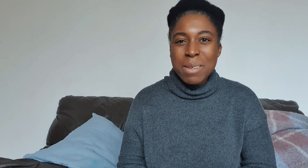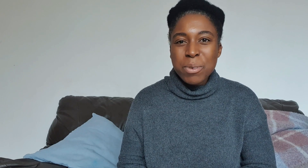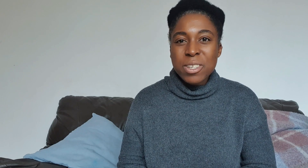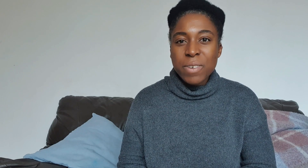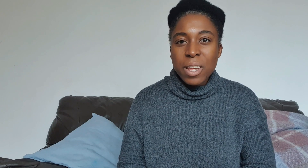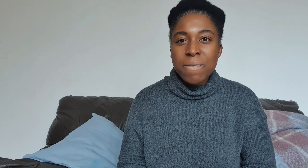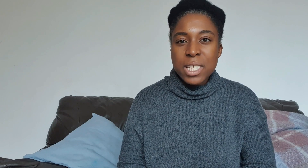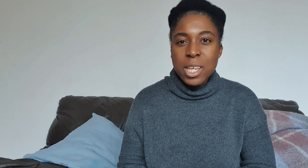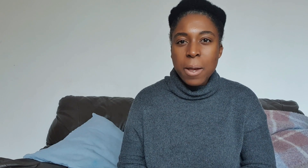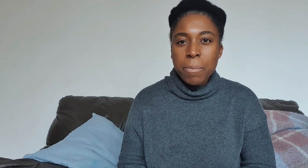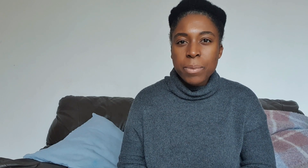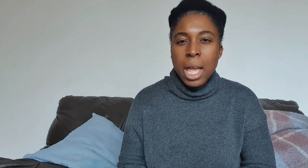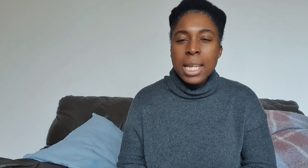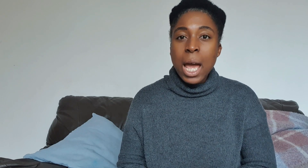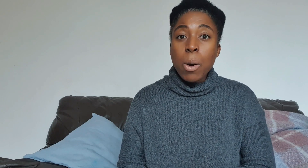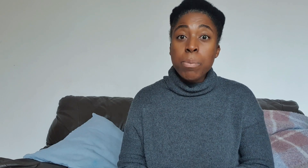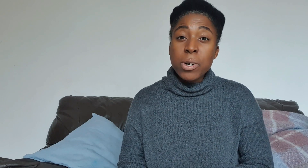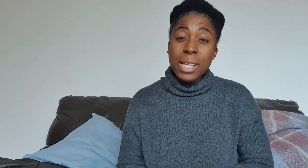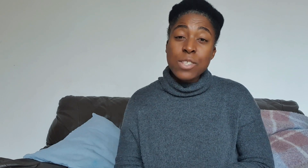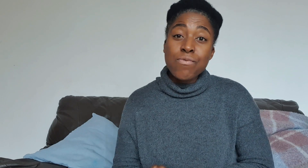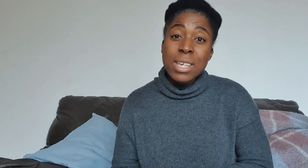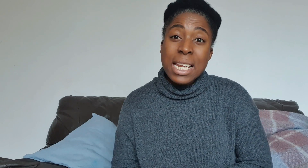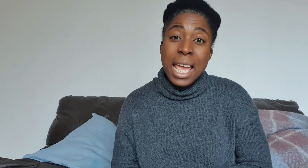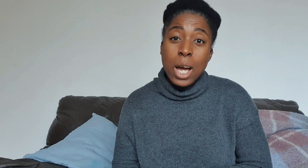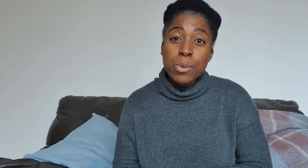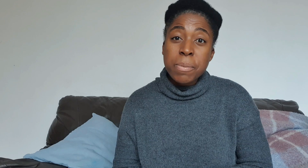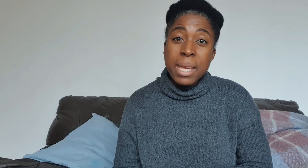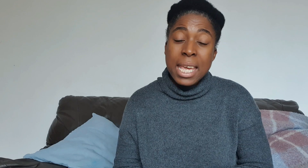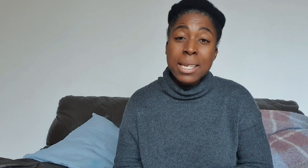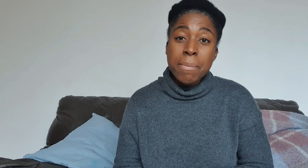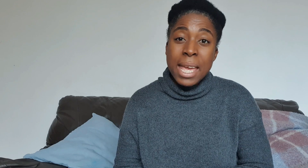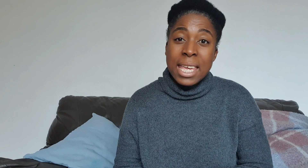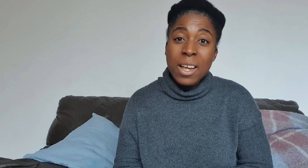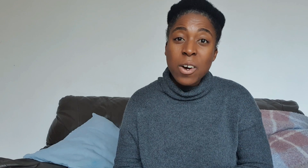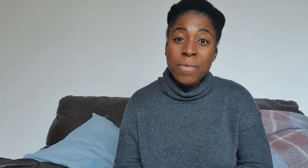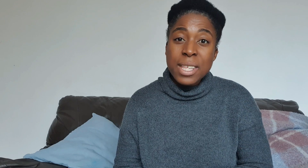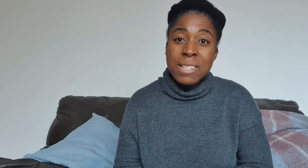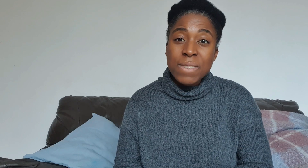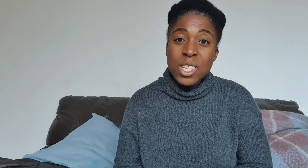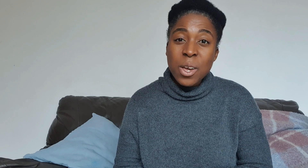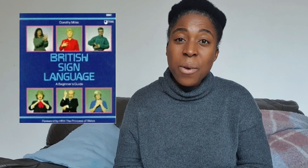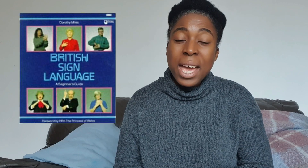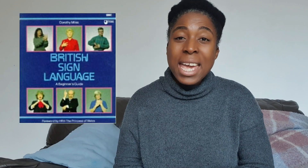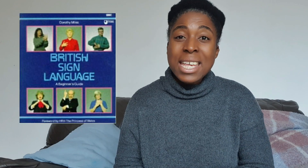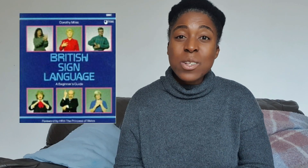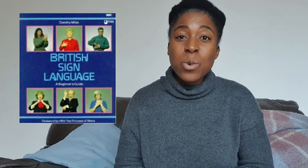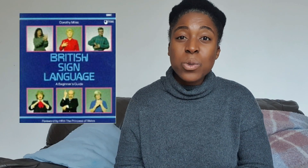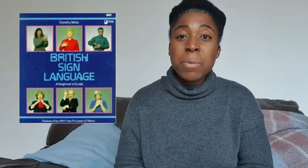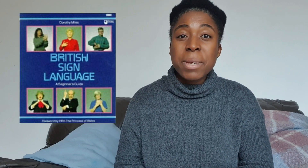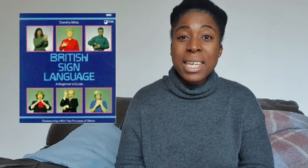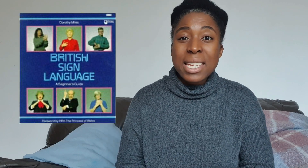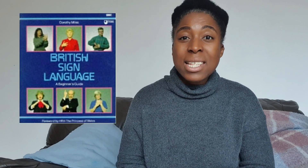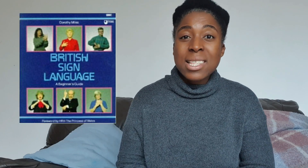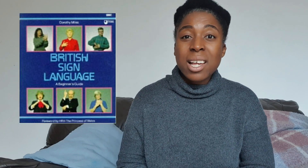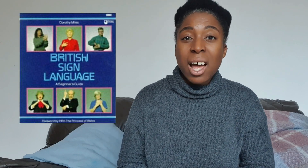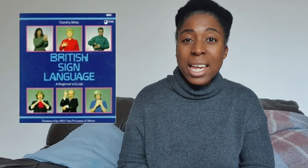to follow video. Now, a book that's really helped me in the making of this video is called The Beginner's Guide